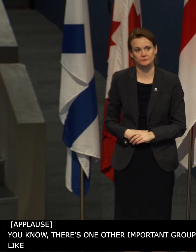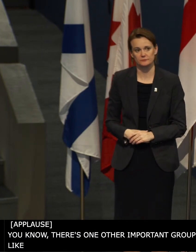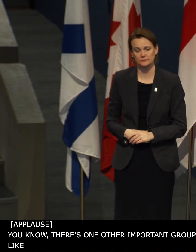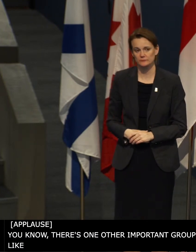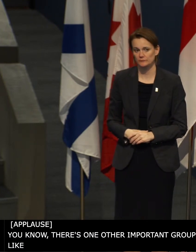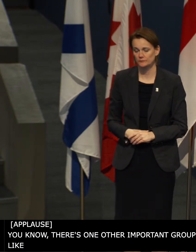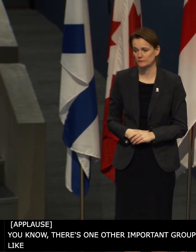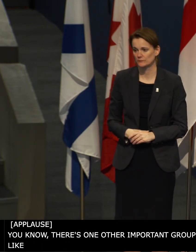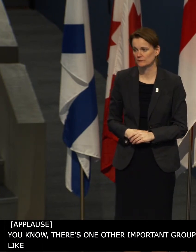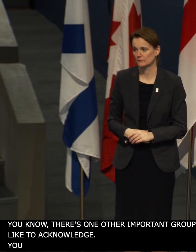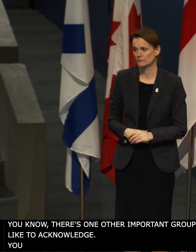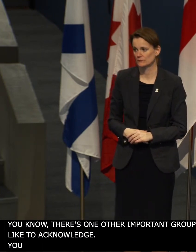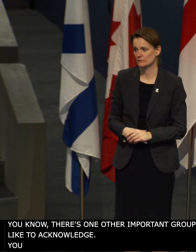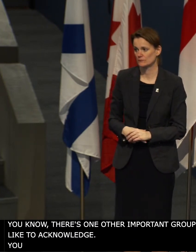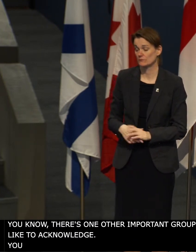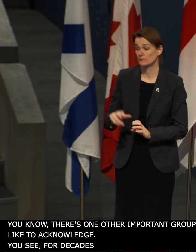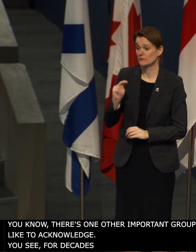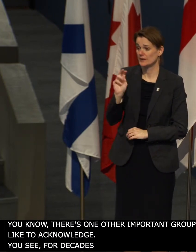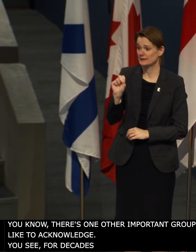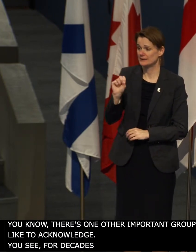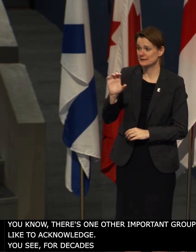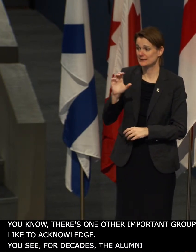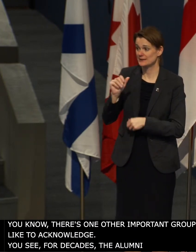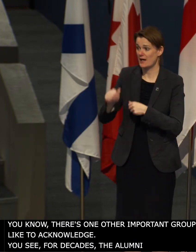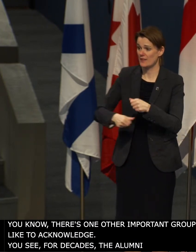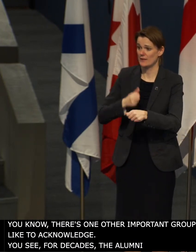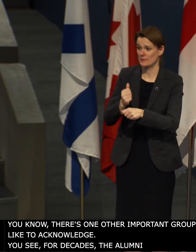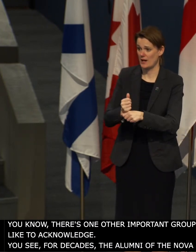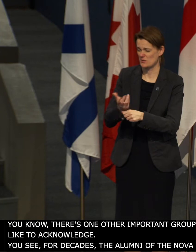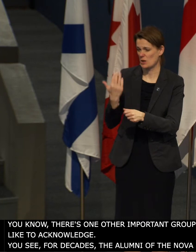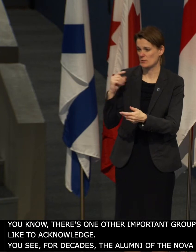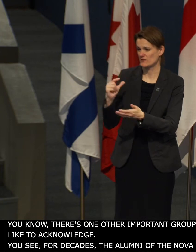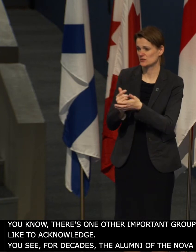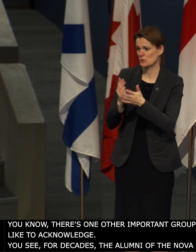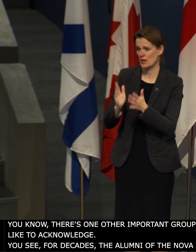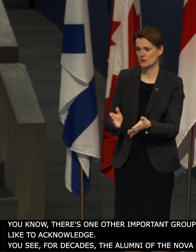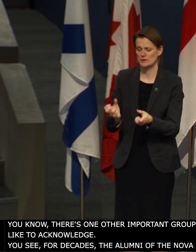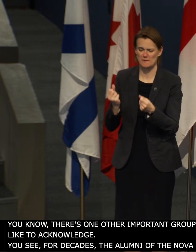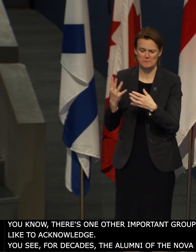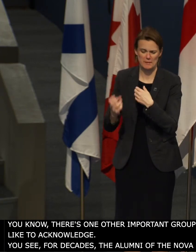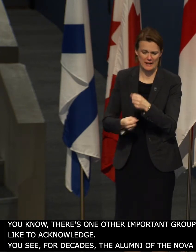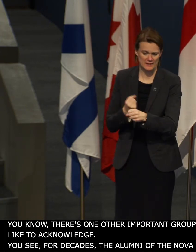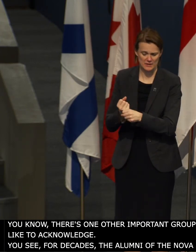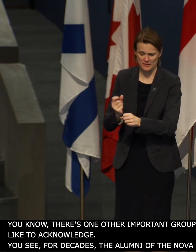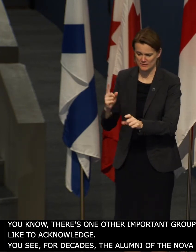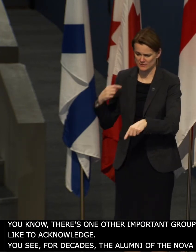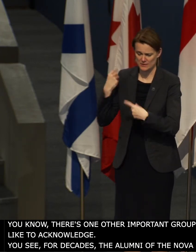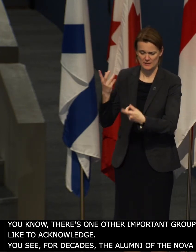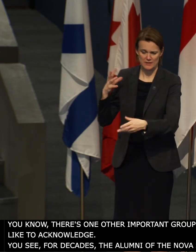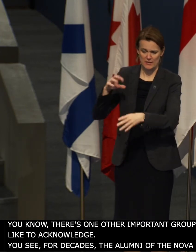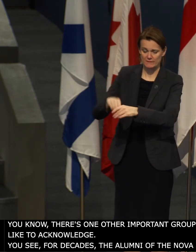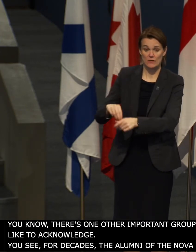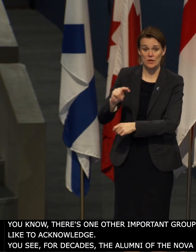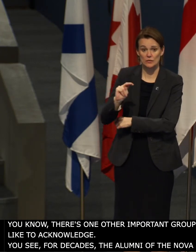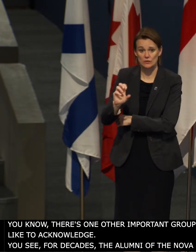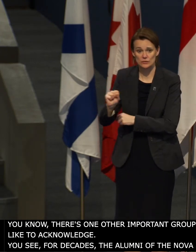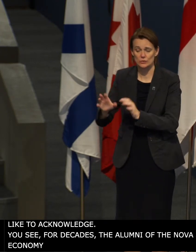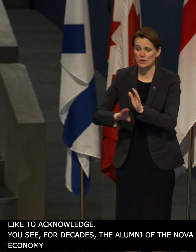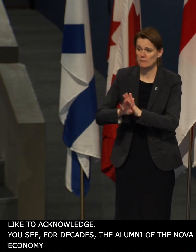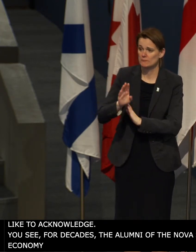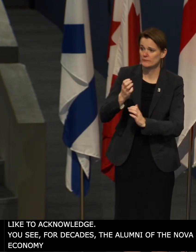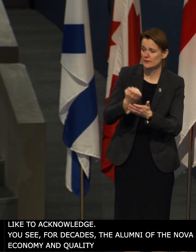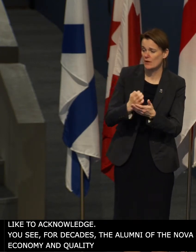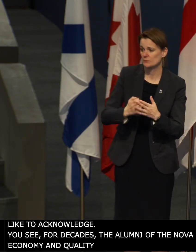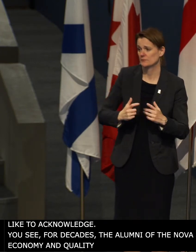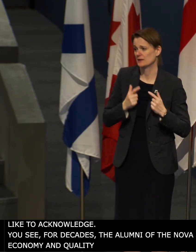for decades, the alumni of the Nova Scotia Community College have been building the economy and quality of life of